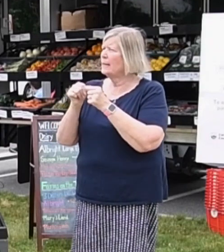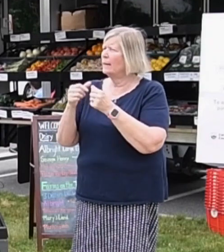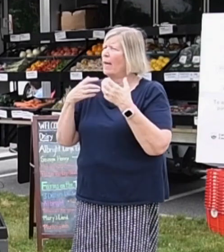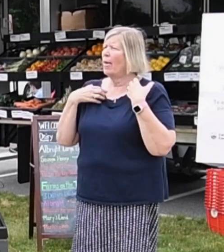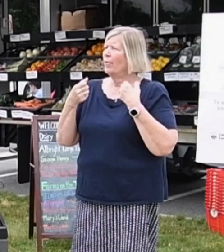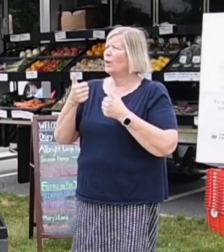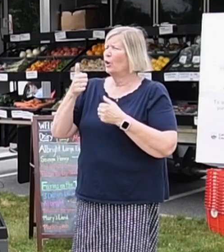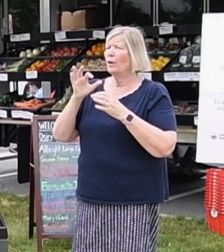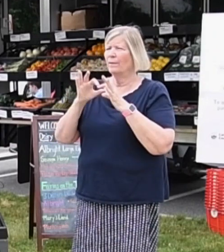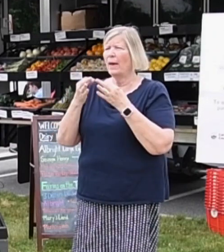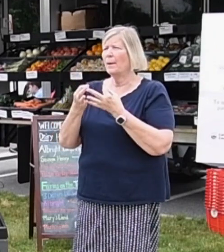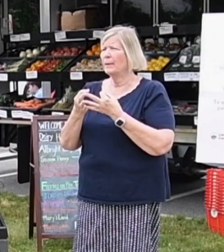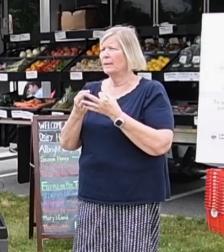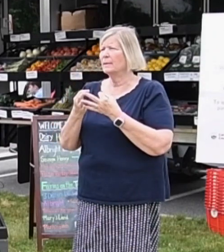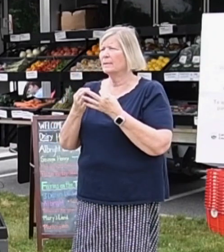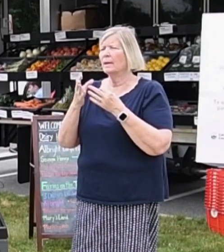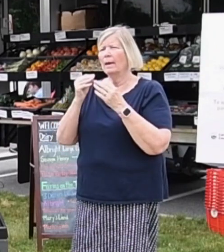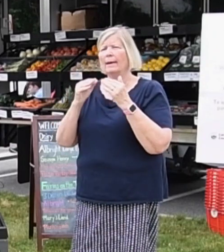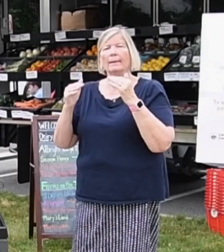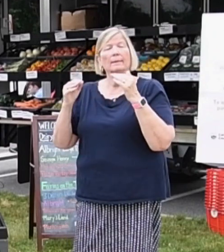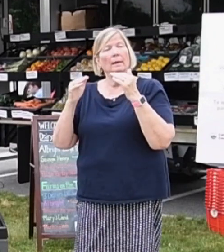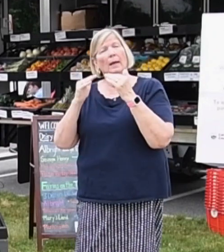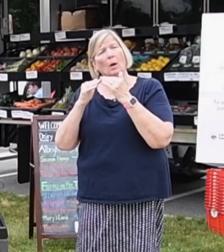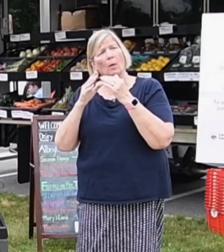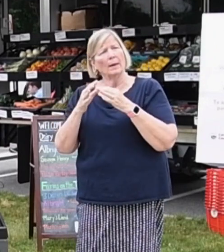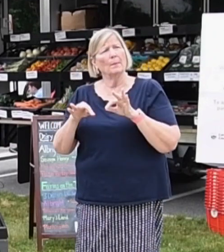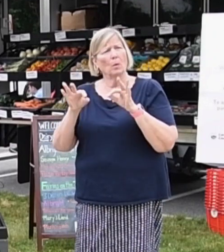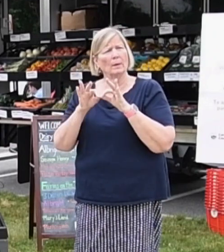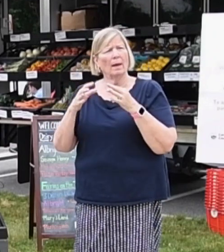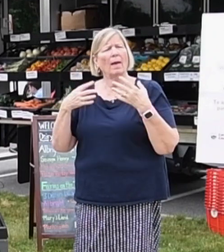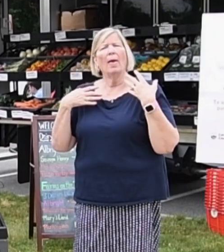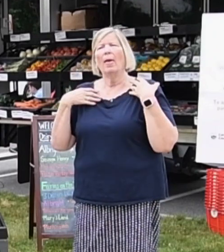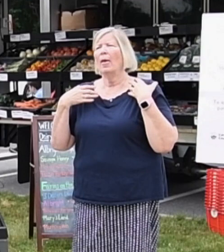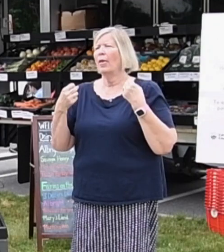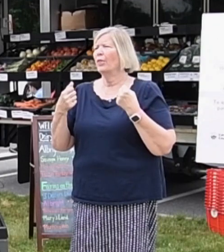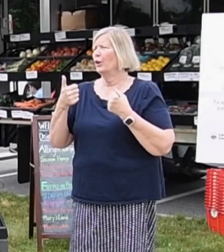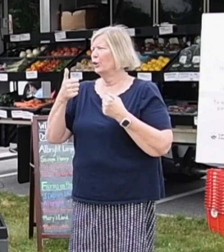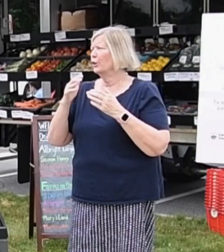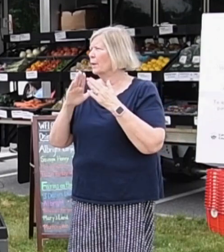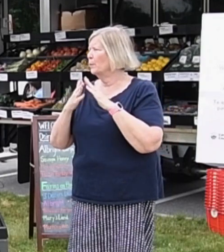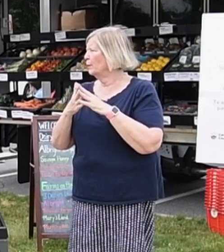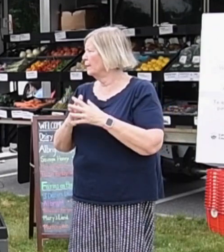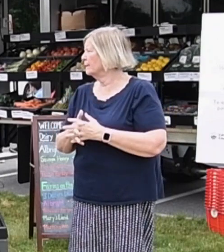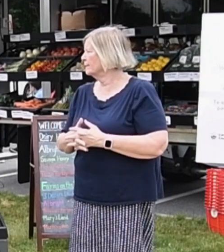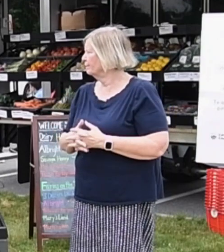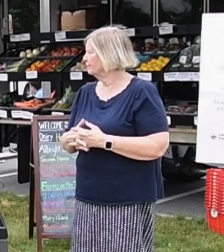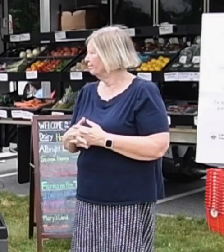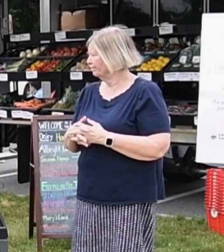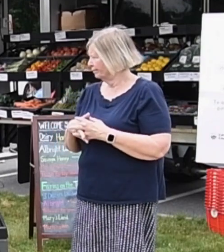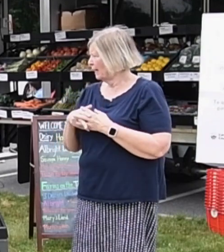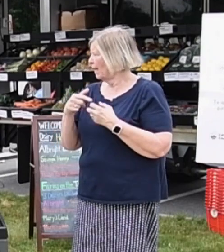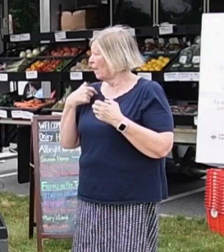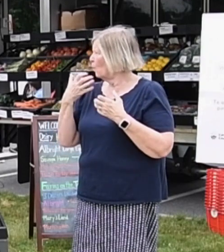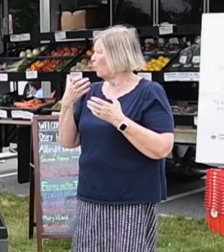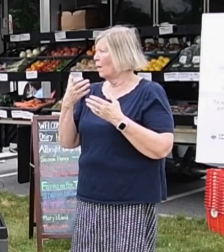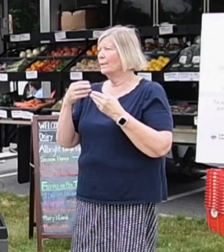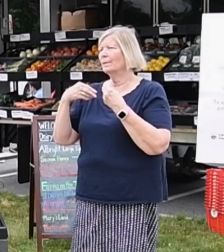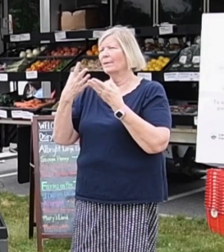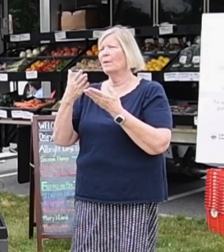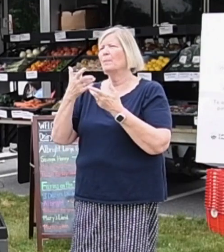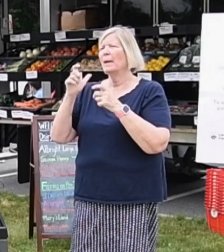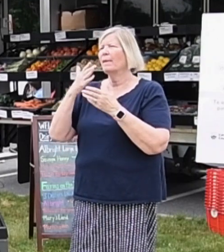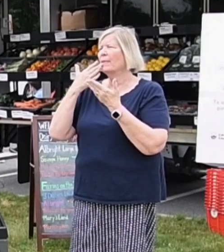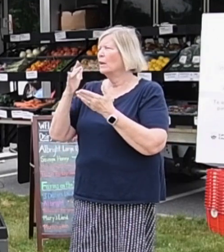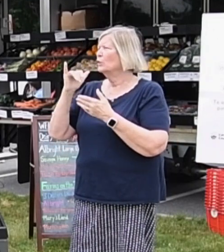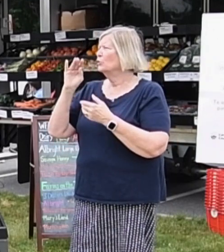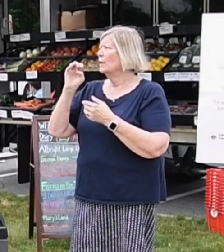healthier families and, equally important, healthier communities. As such, I would like to extend a thank you to